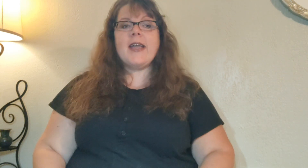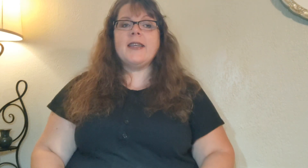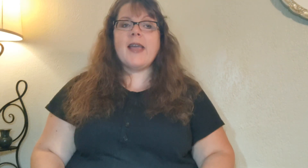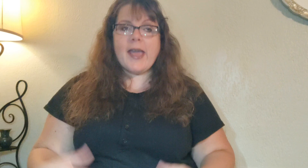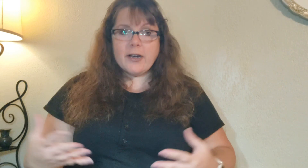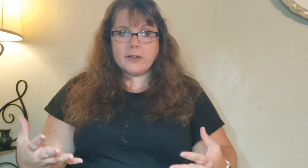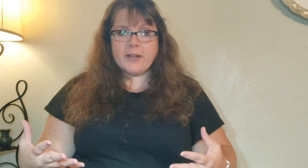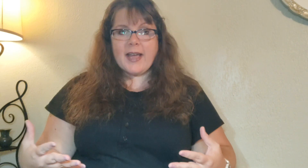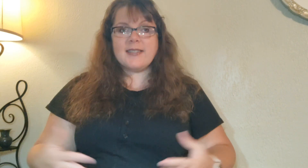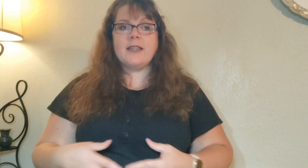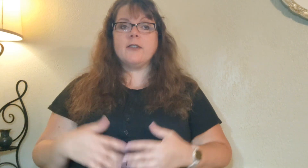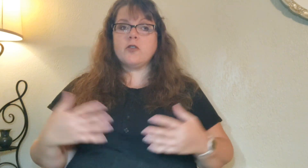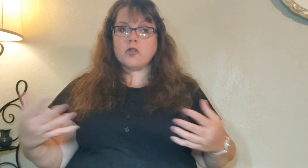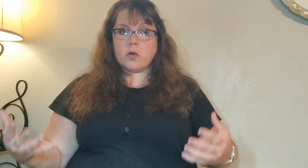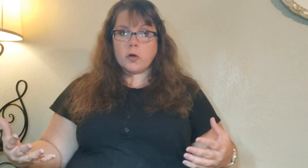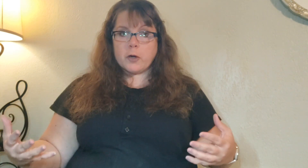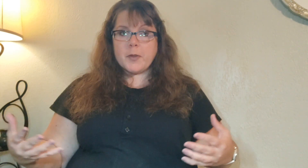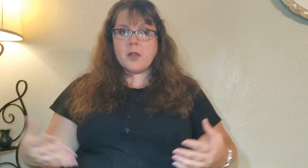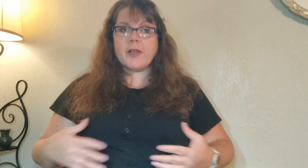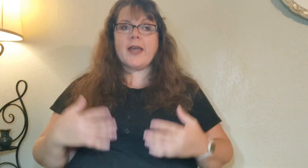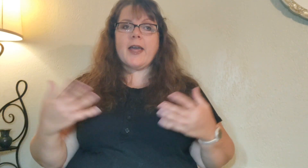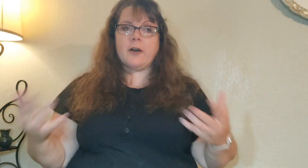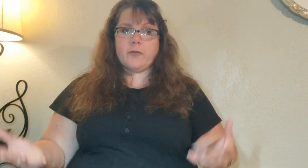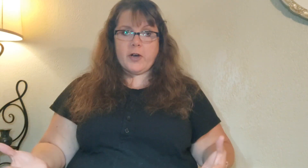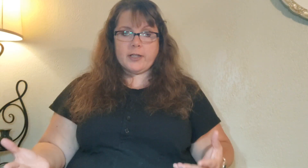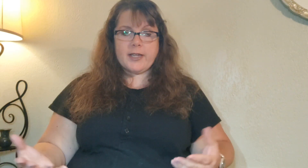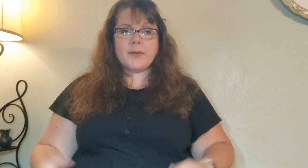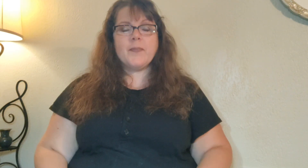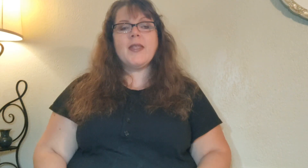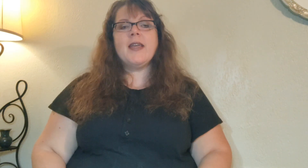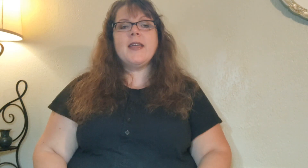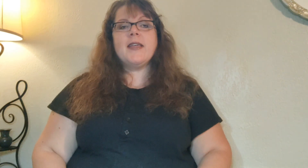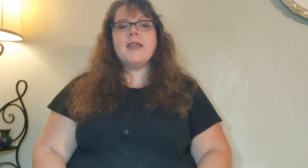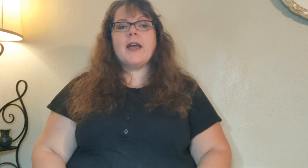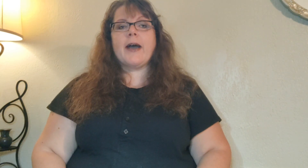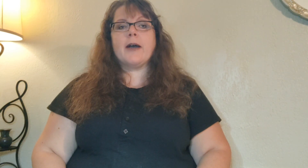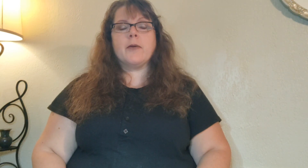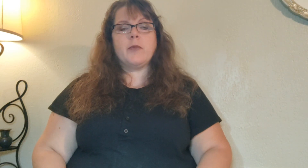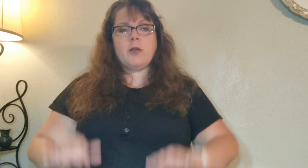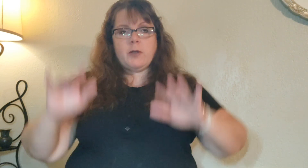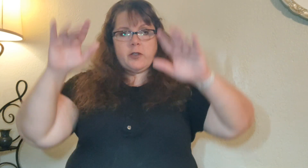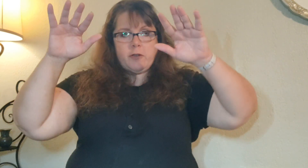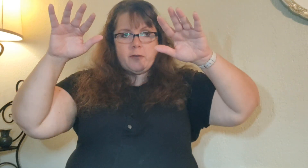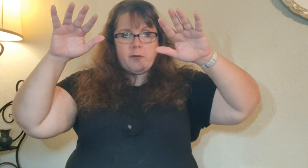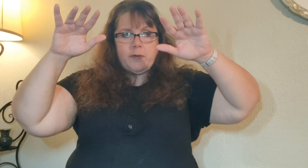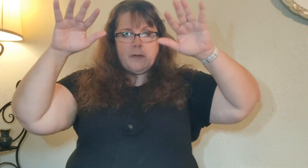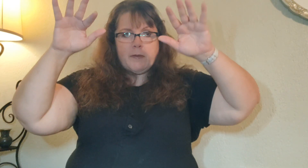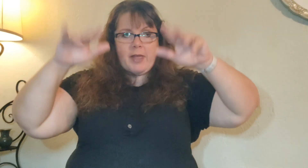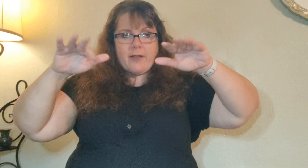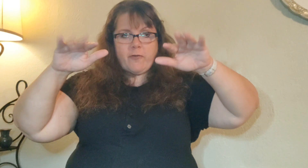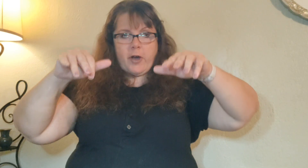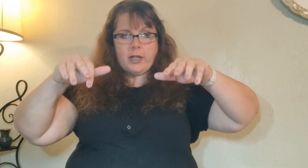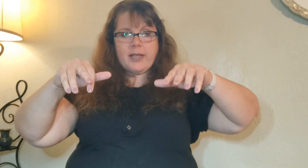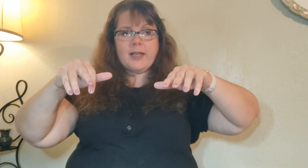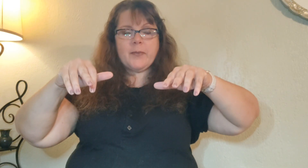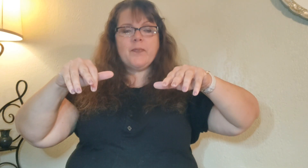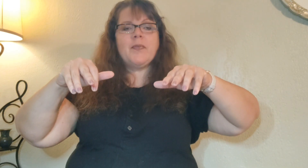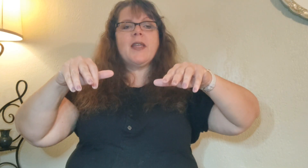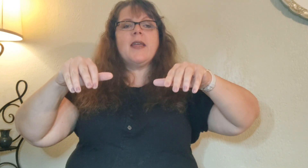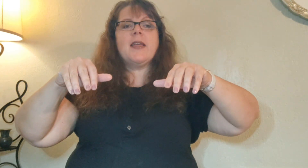And hail, as in a storm, and you get hail falling, you would do like falling,